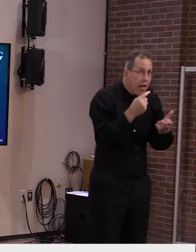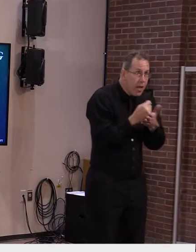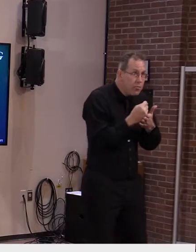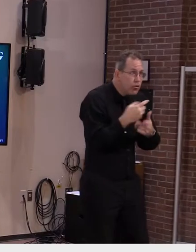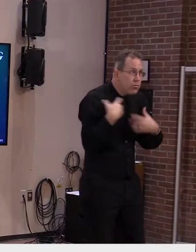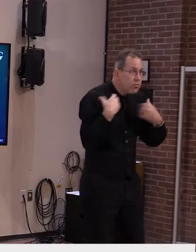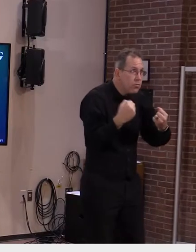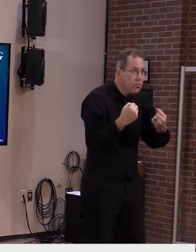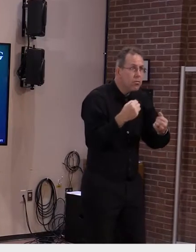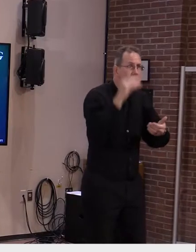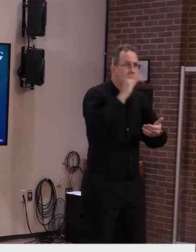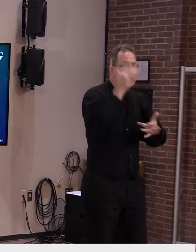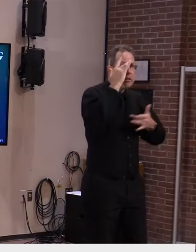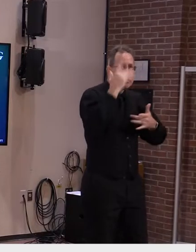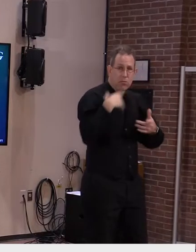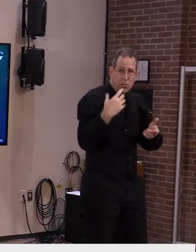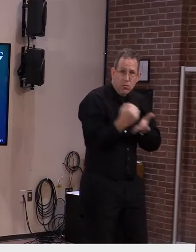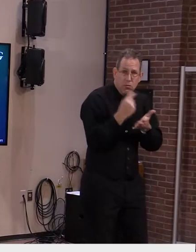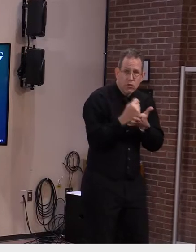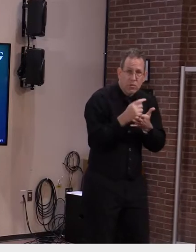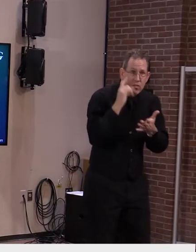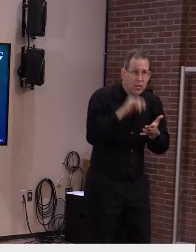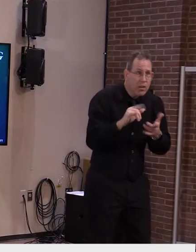we're always just a phone call away at